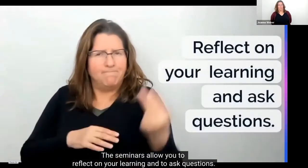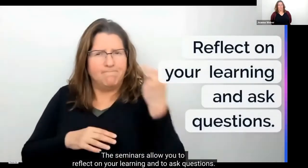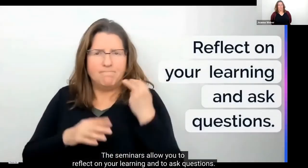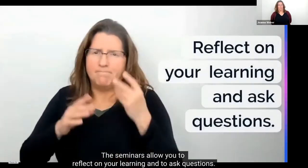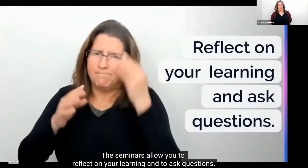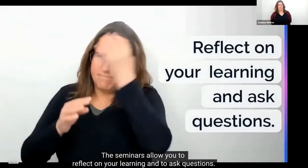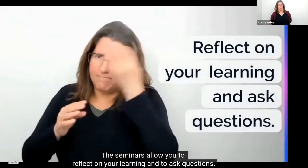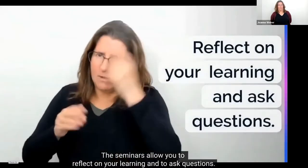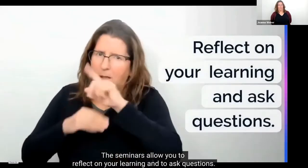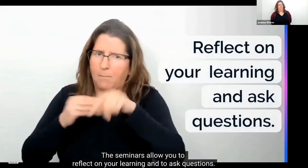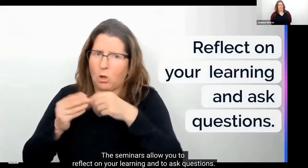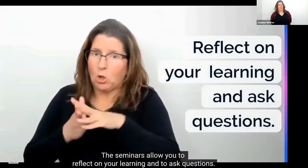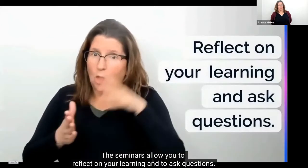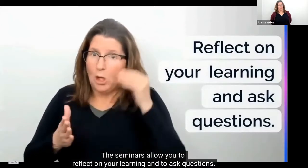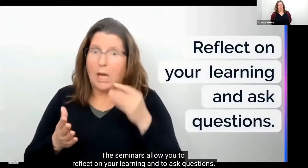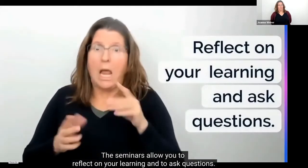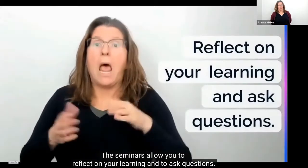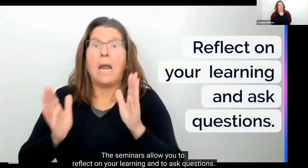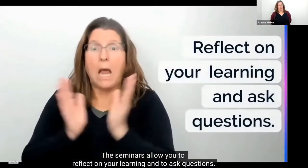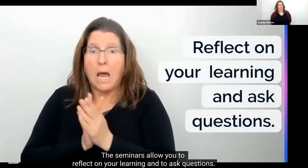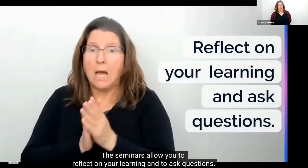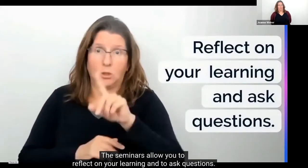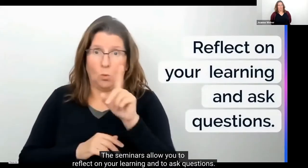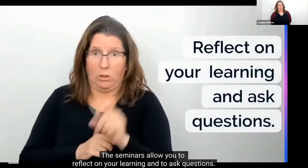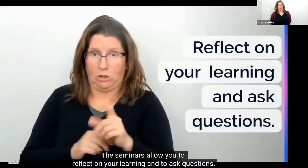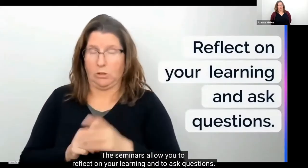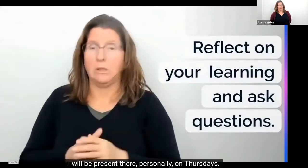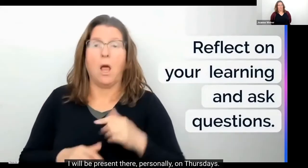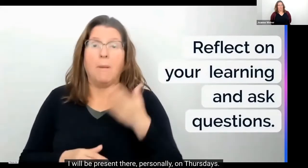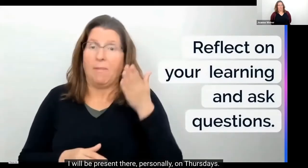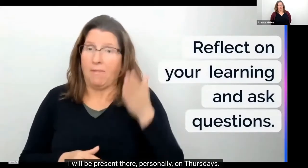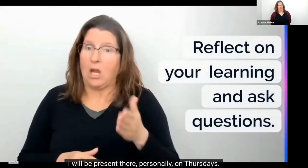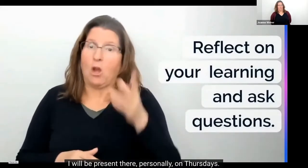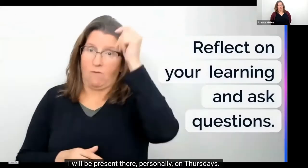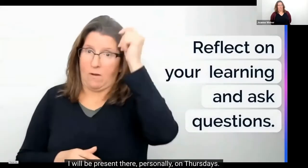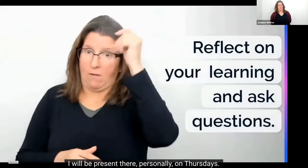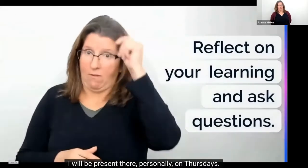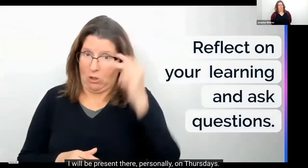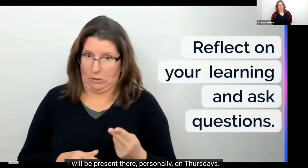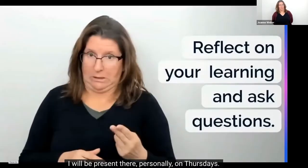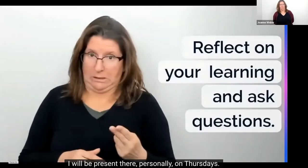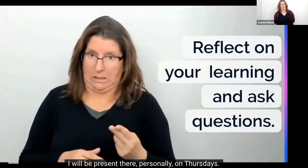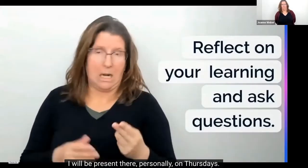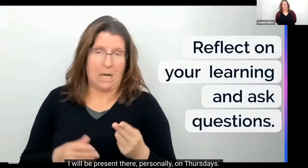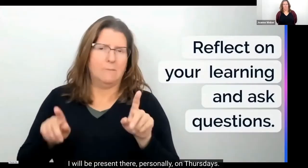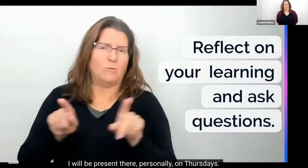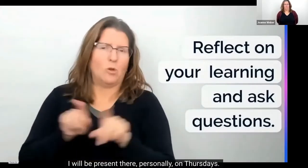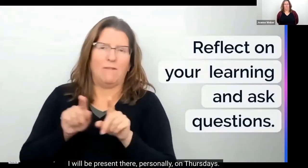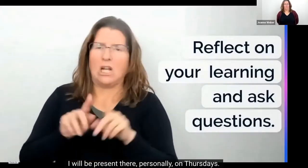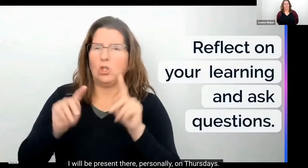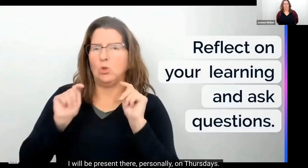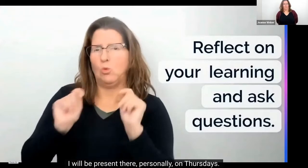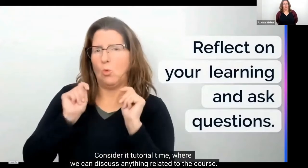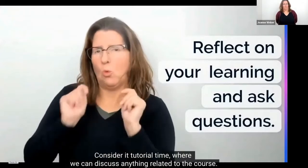The seminars allow you to reflect on your learning and to ask questions. I will be present there personally